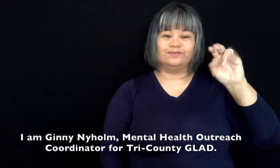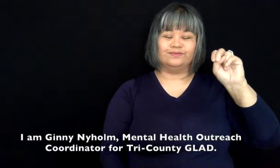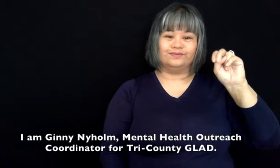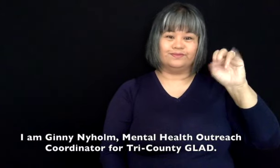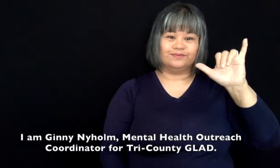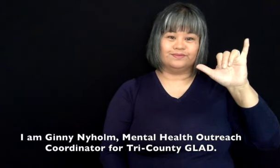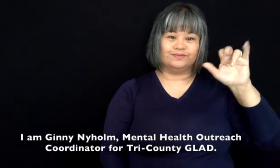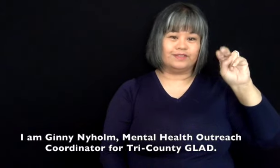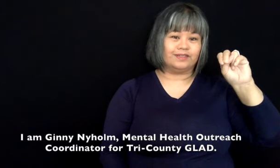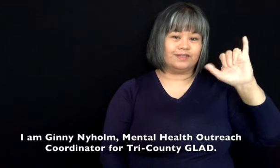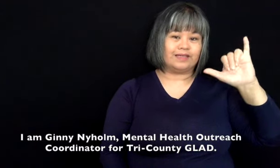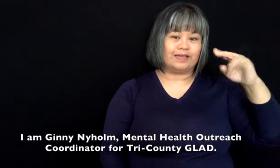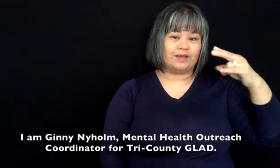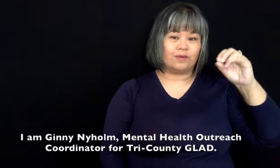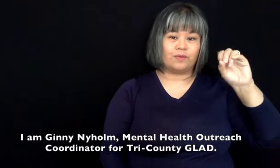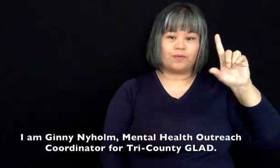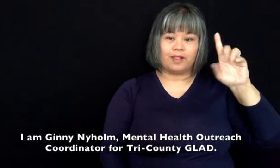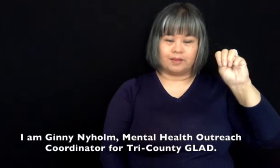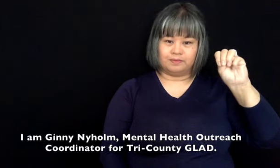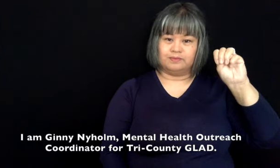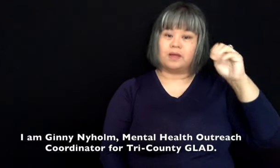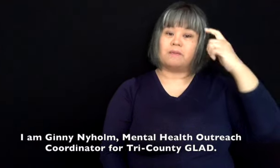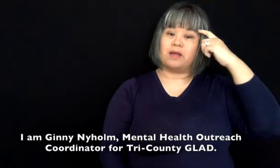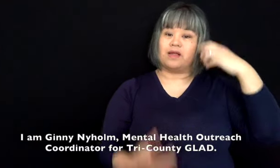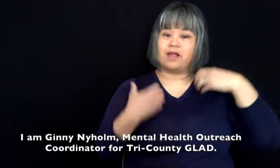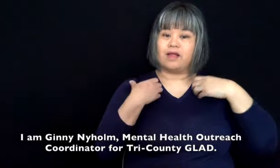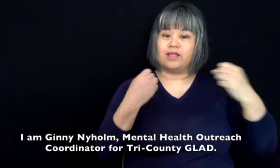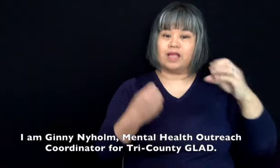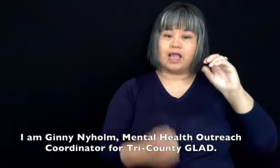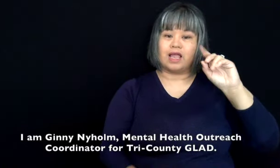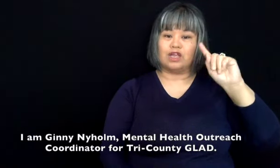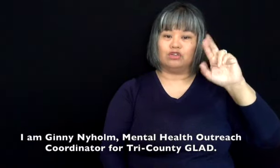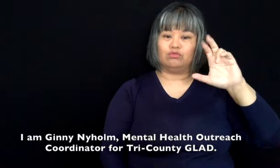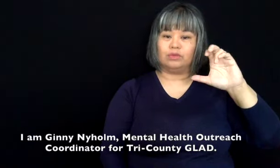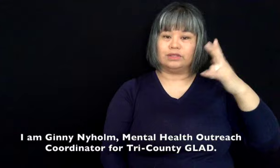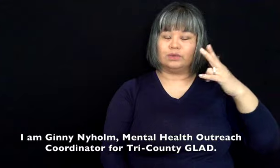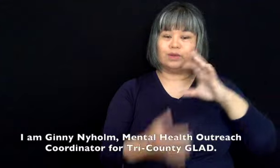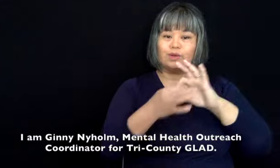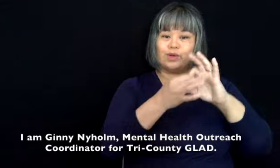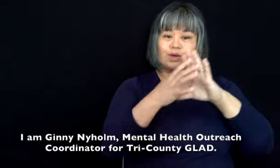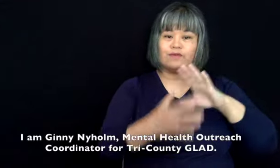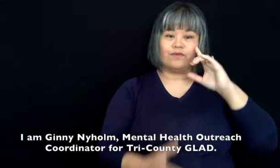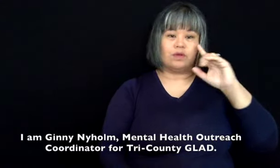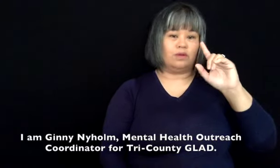I am Jenny Nyholm, Mental Health Outreach Coordinator for Tri-County GLAD.